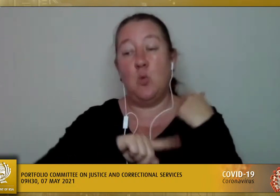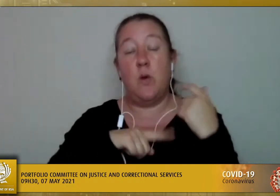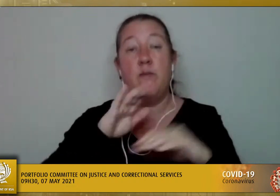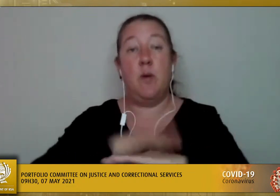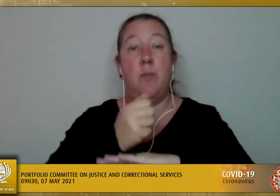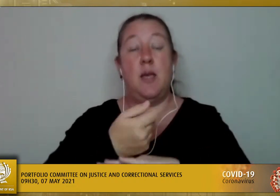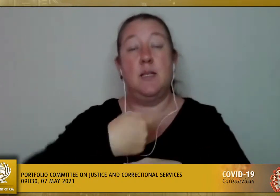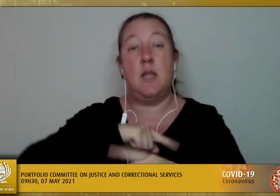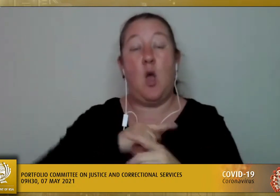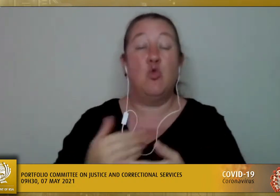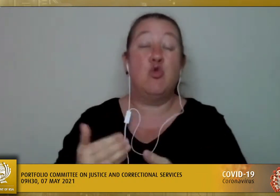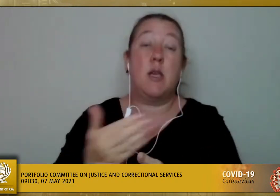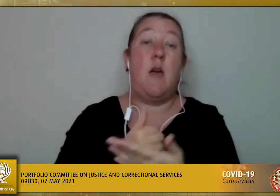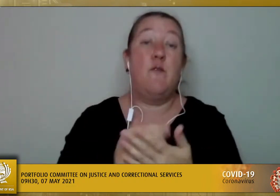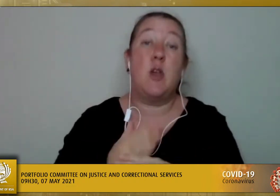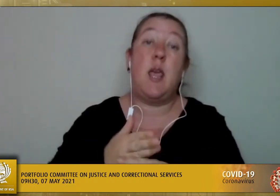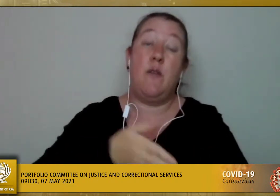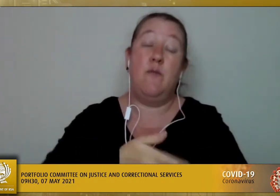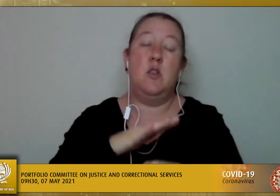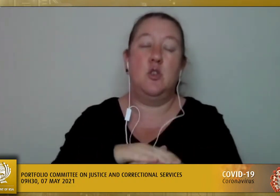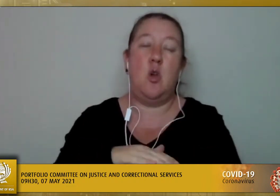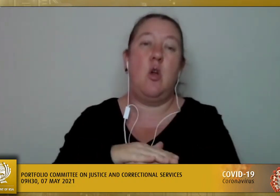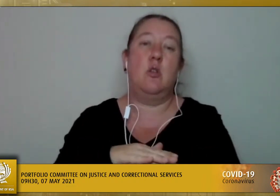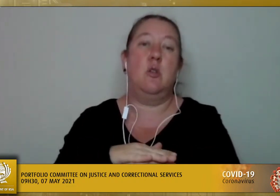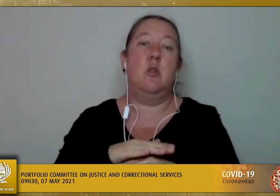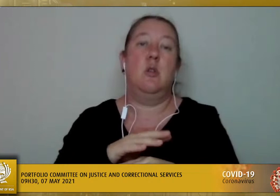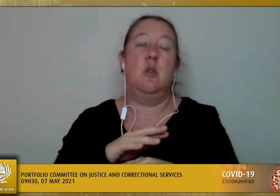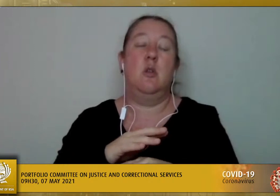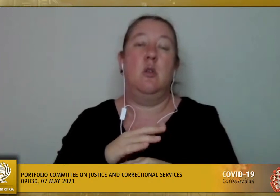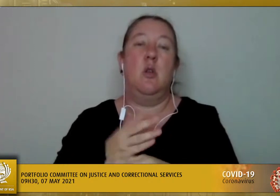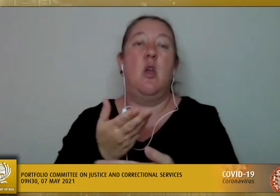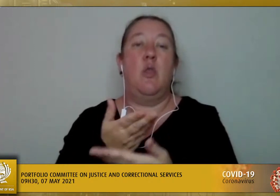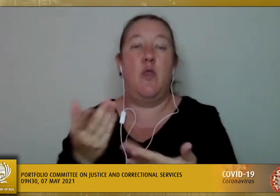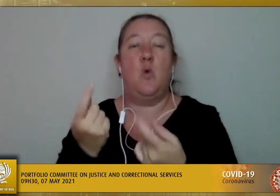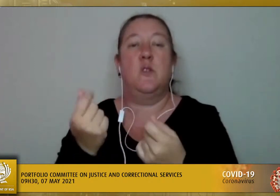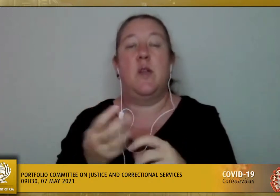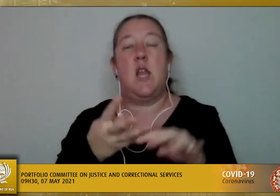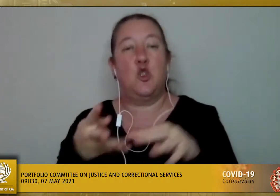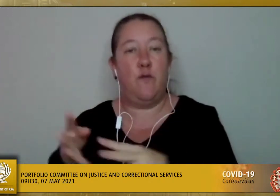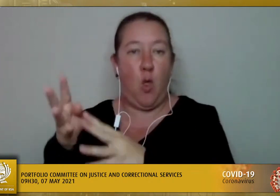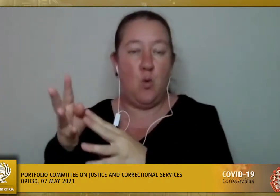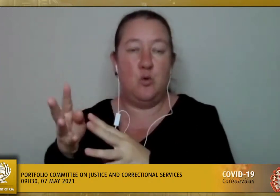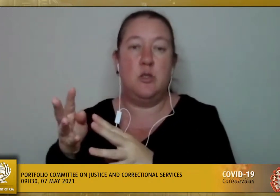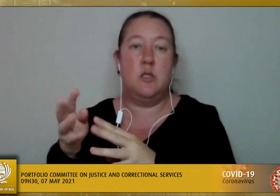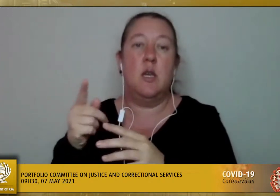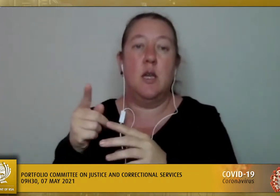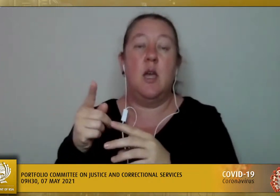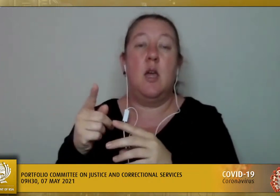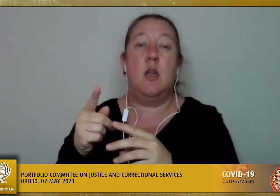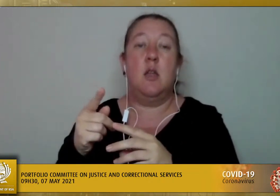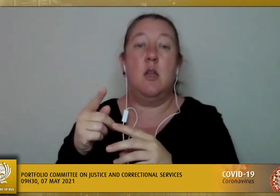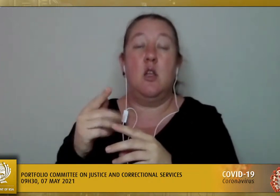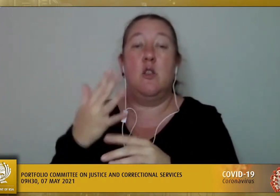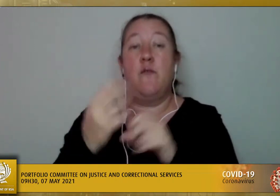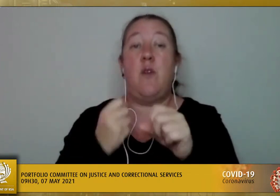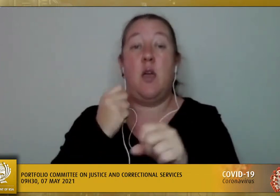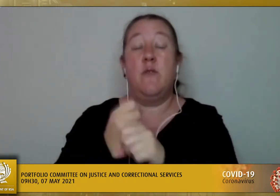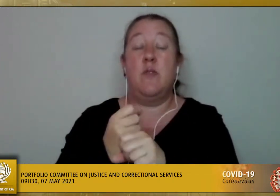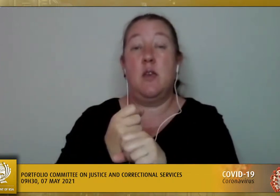our recovery efforts on those um Financial flows and uh over the five-year